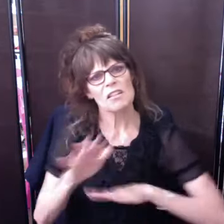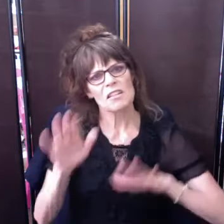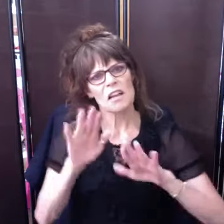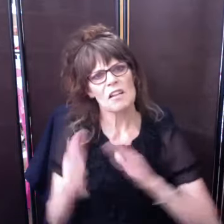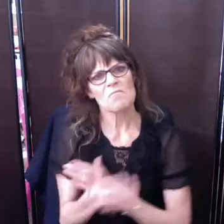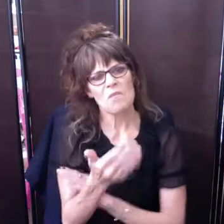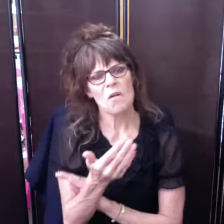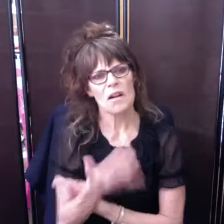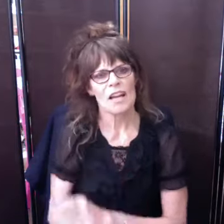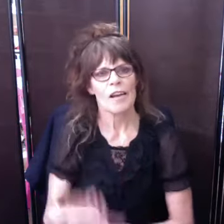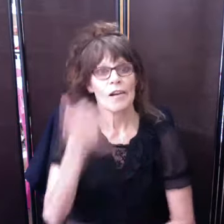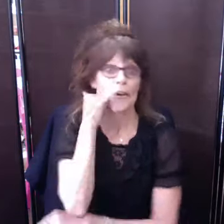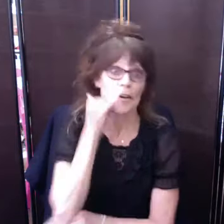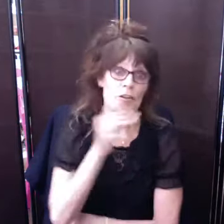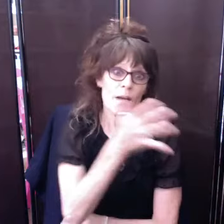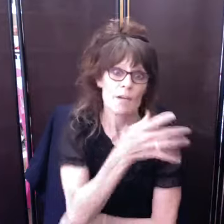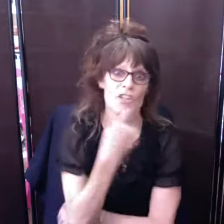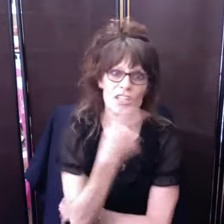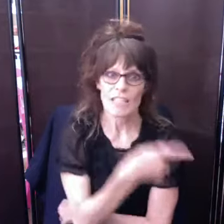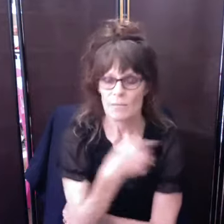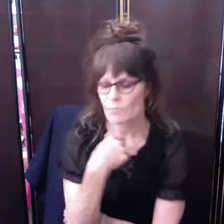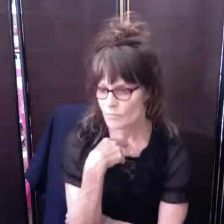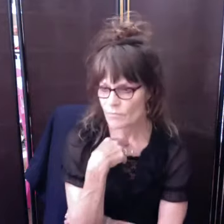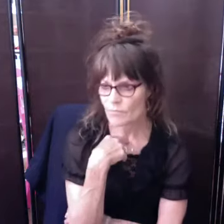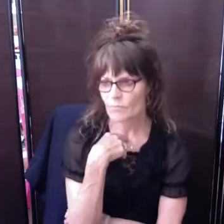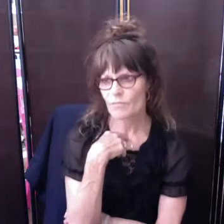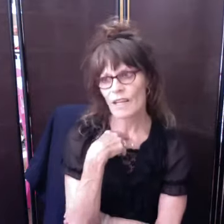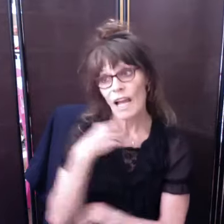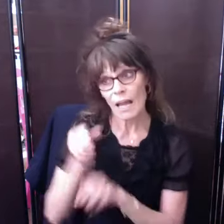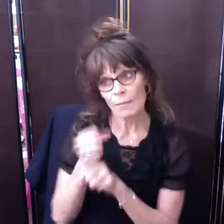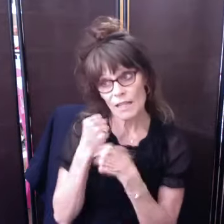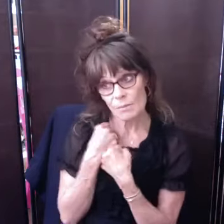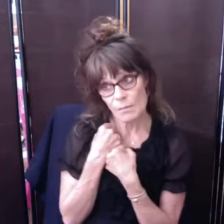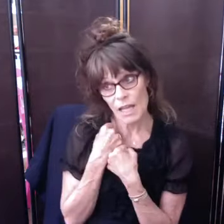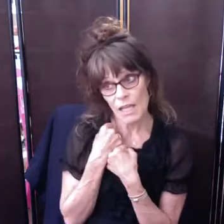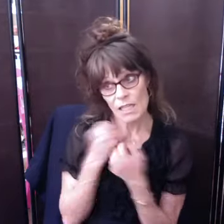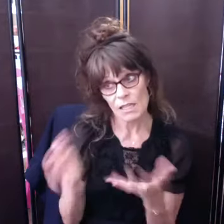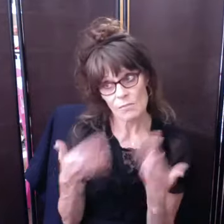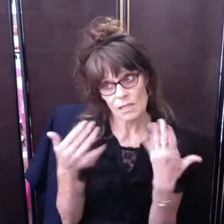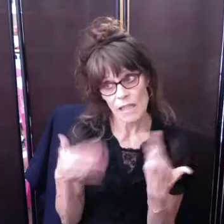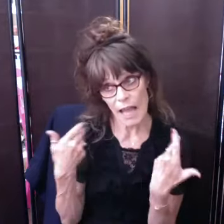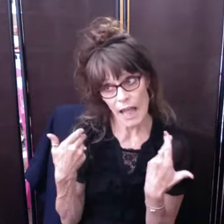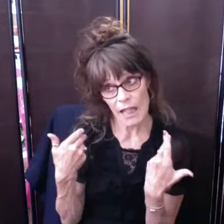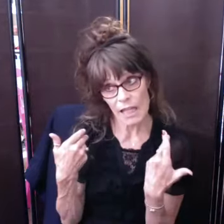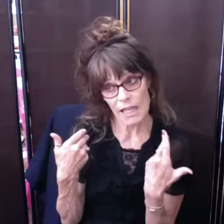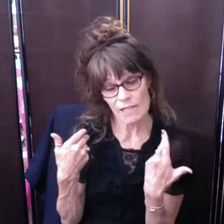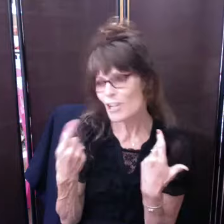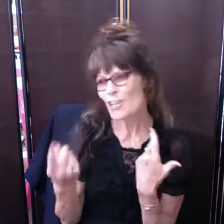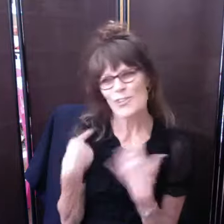her on the telephone, and she said, I'm going to make some tuna salad today. And since you were a little bitty boy, you've always loved my tuna